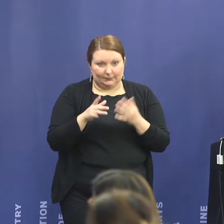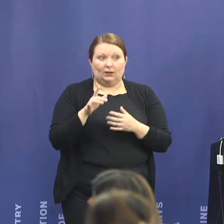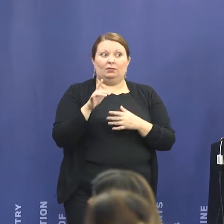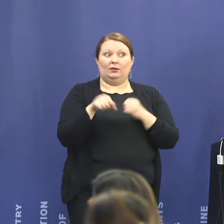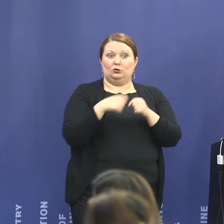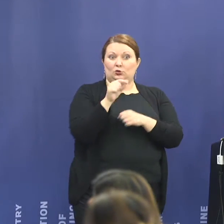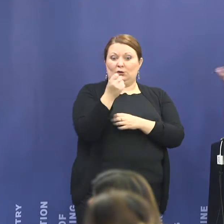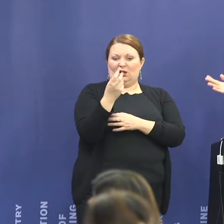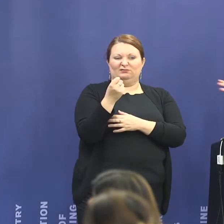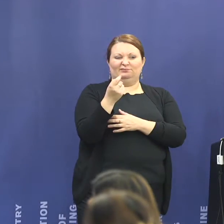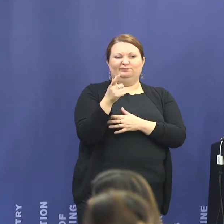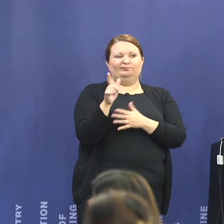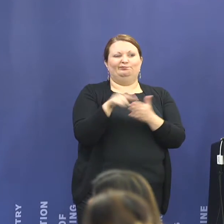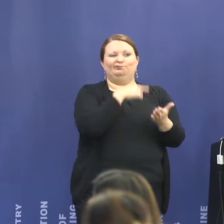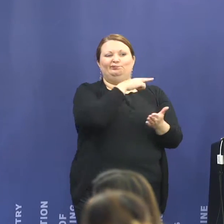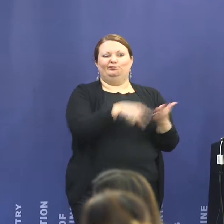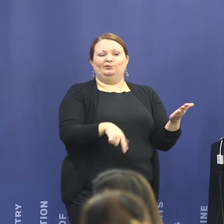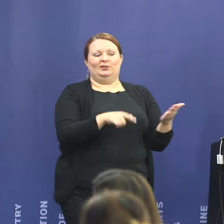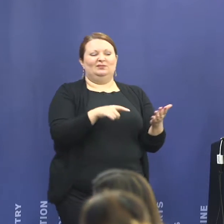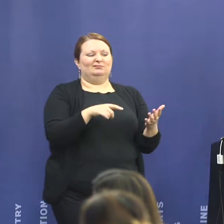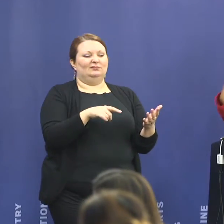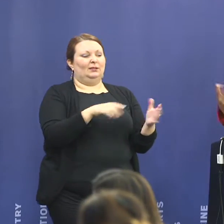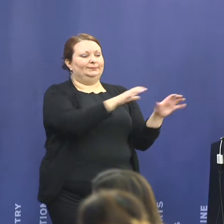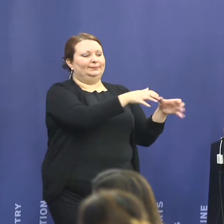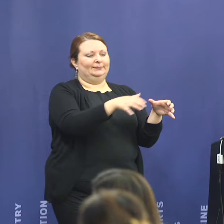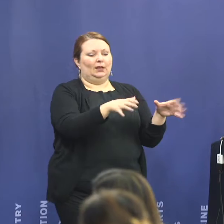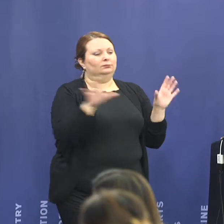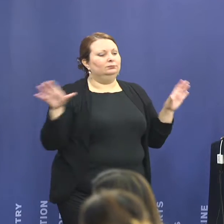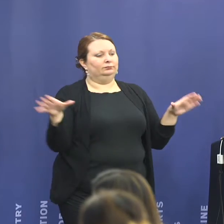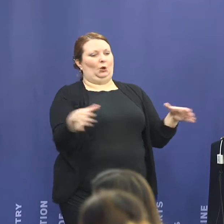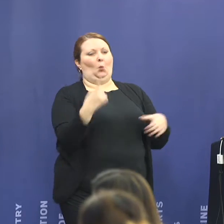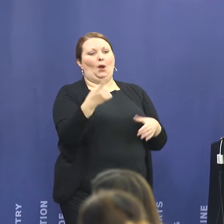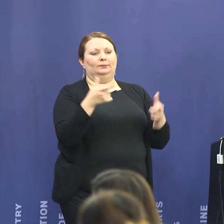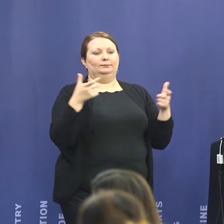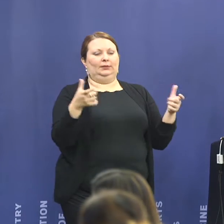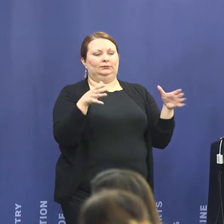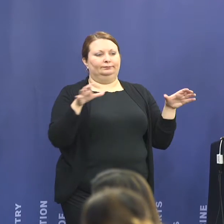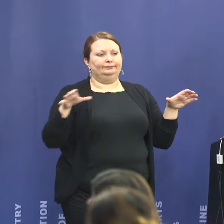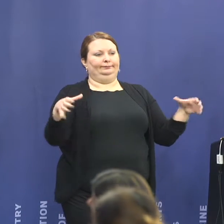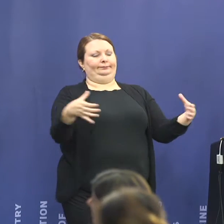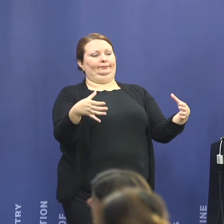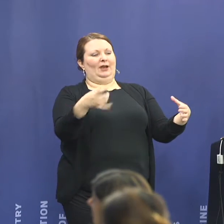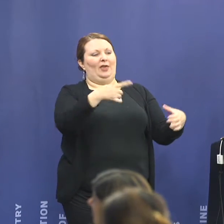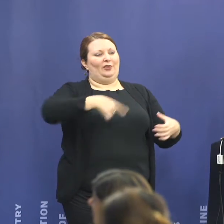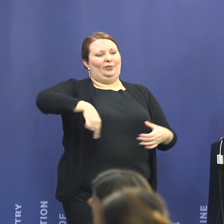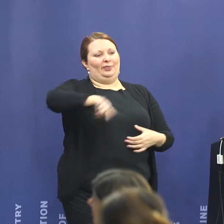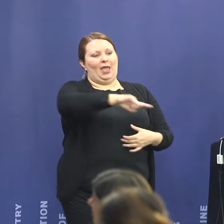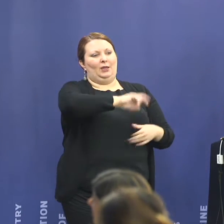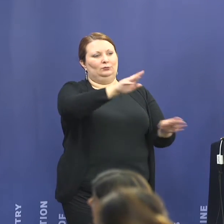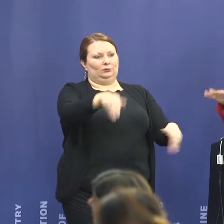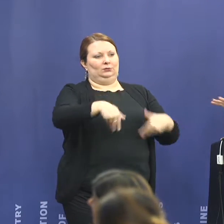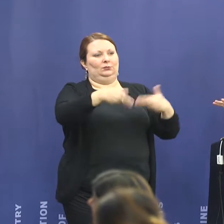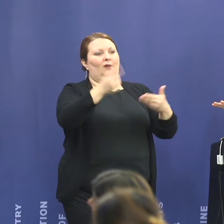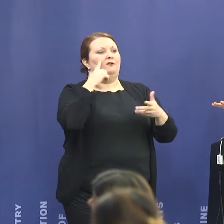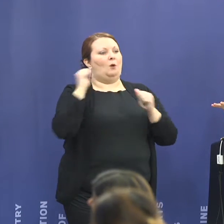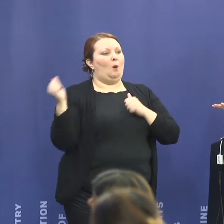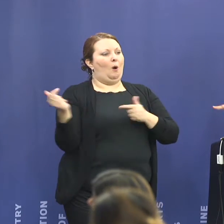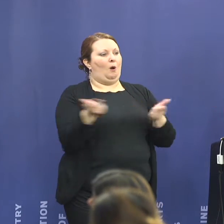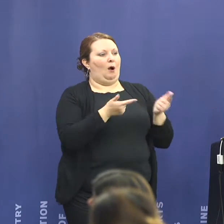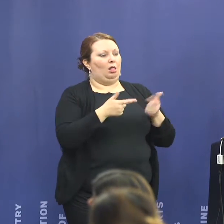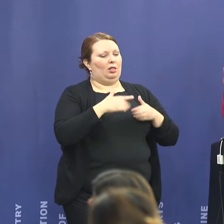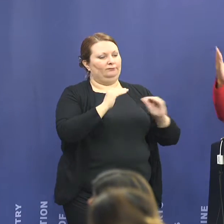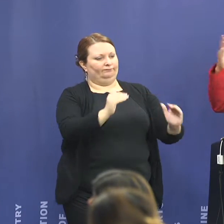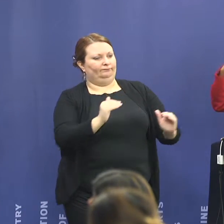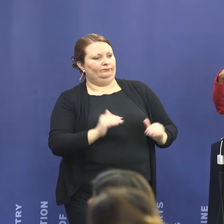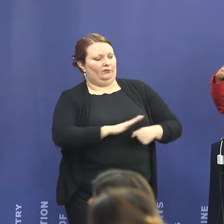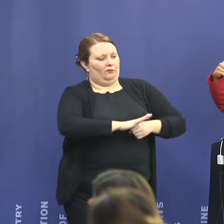went away. They just said, we're just going to make one big committee, and they will be making the recommendations for all these vulnerable